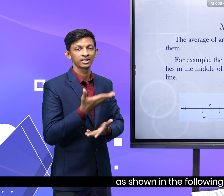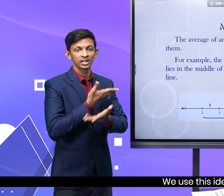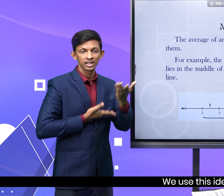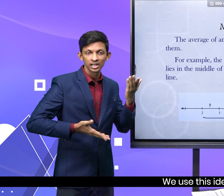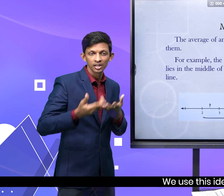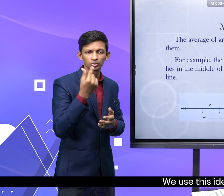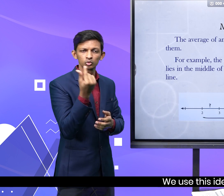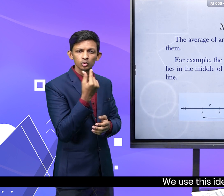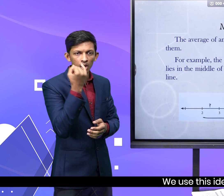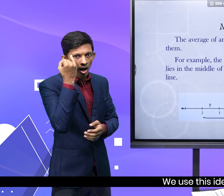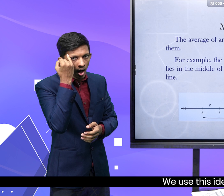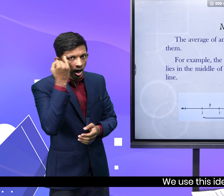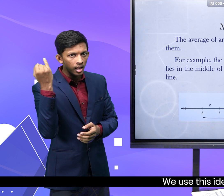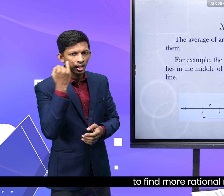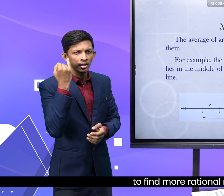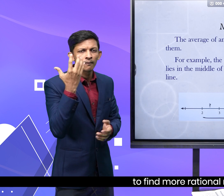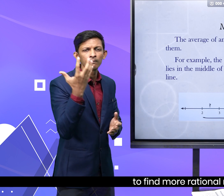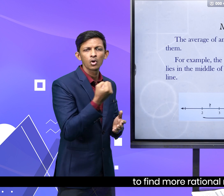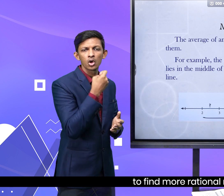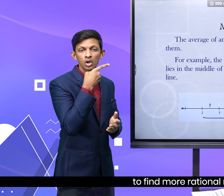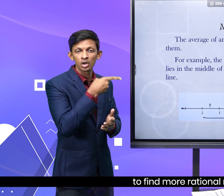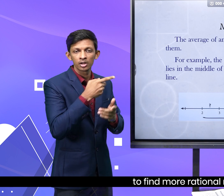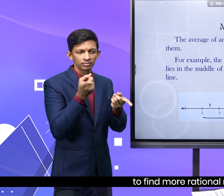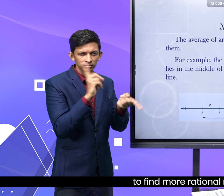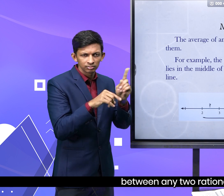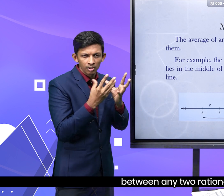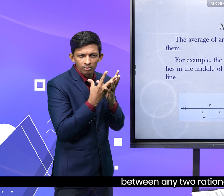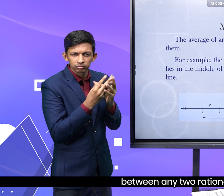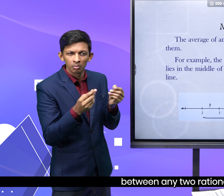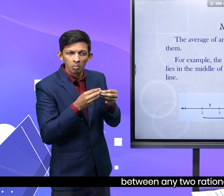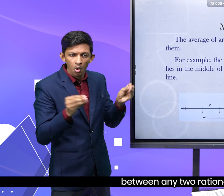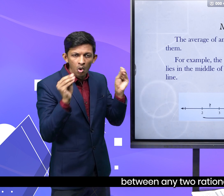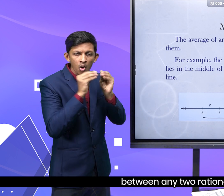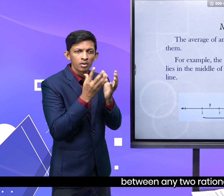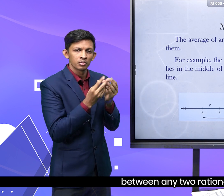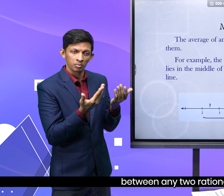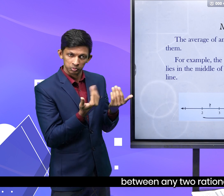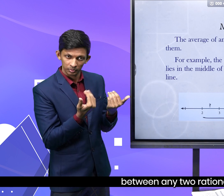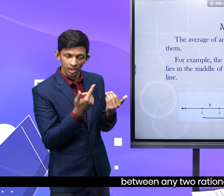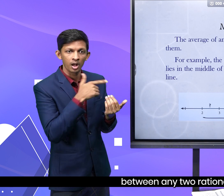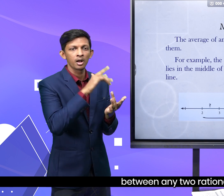We use this idea to find more rational numbers between any two rational numbers.